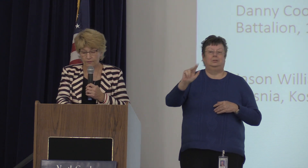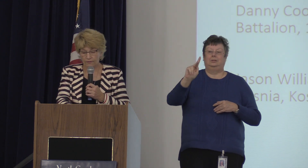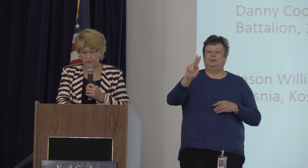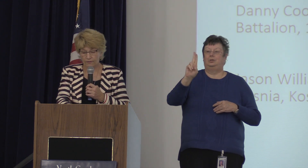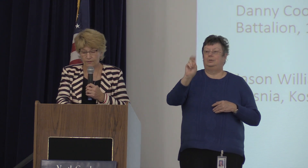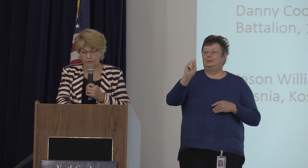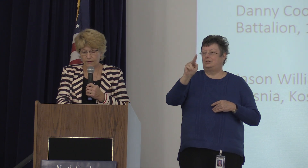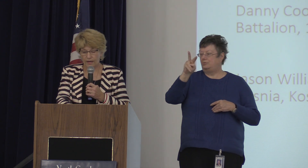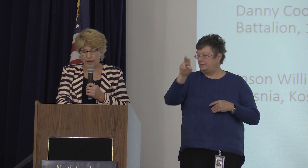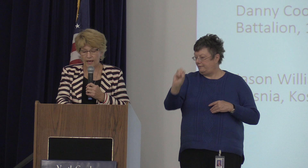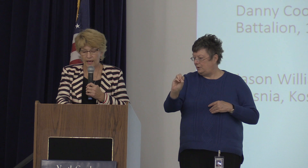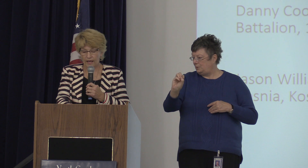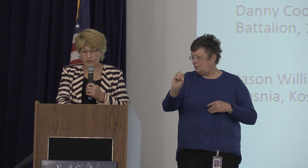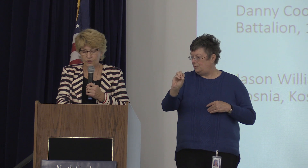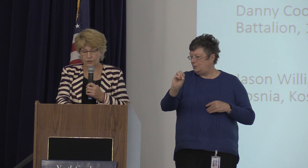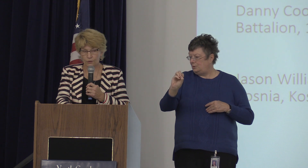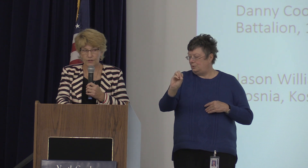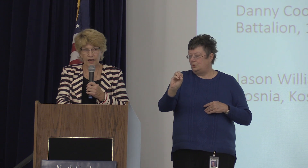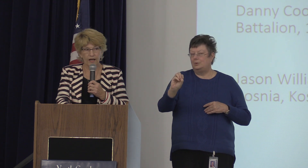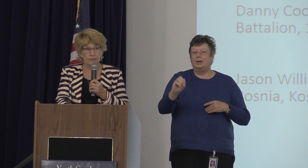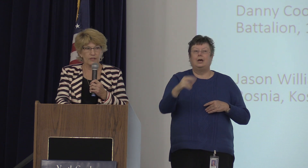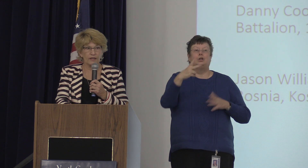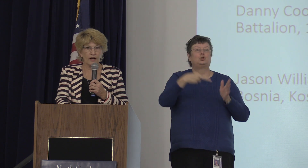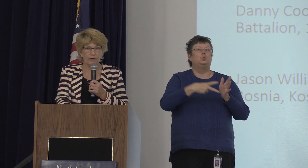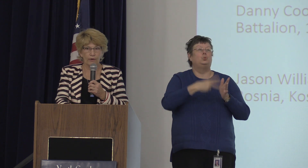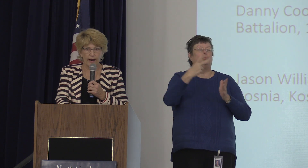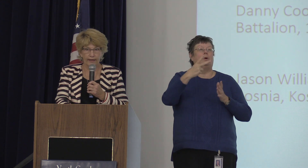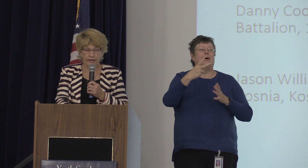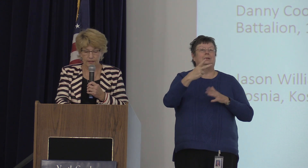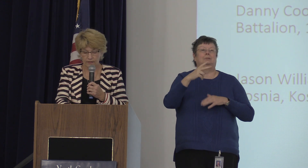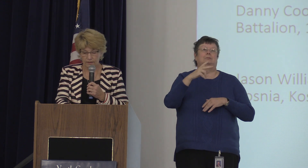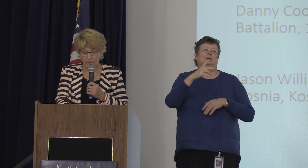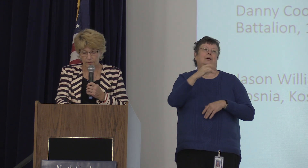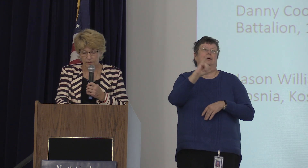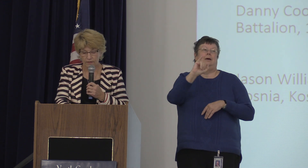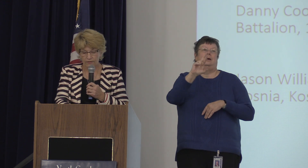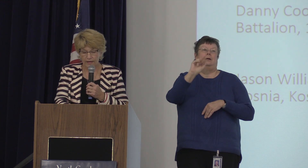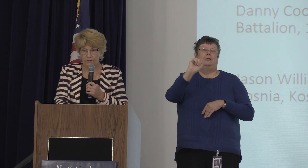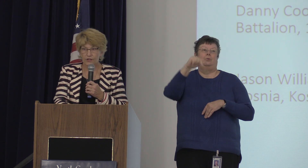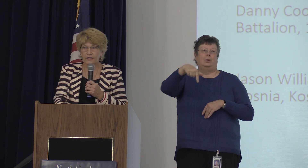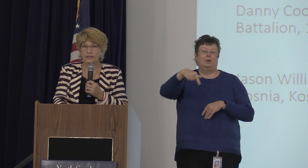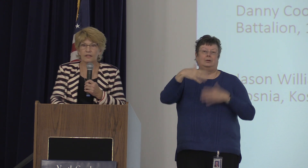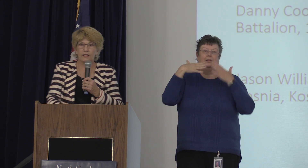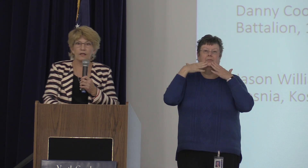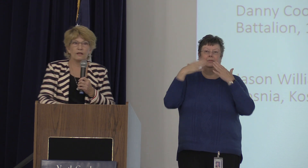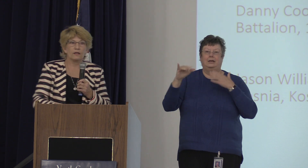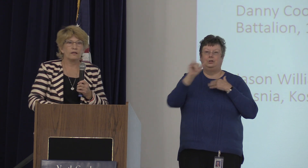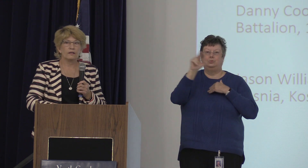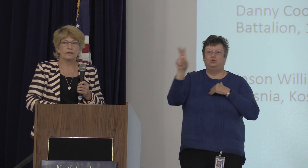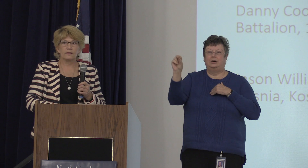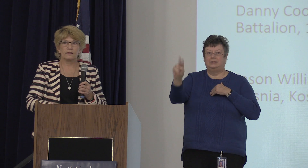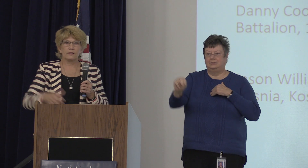Kosovo, and 2 times in Iraq. Thank you, Jason.